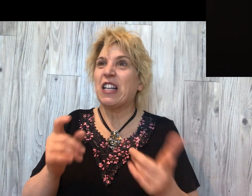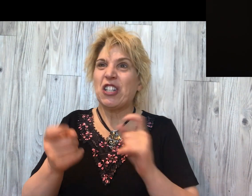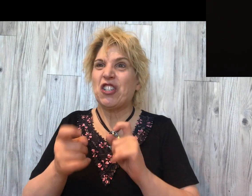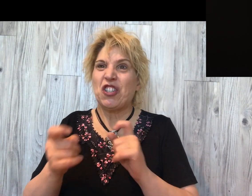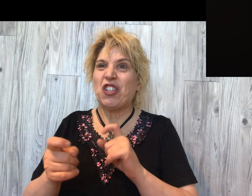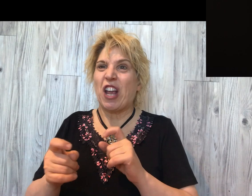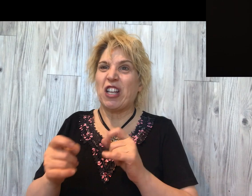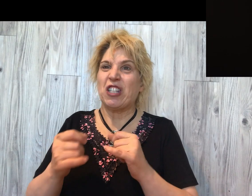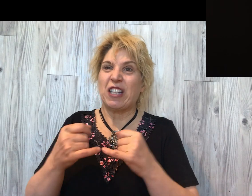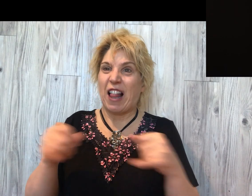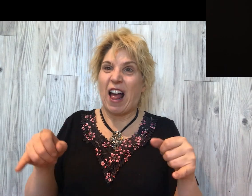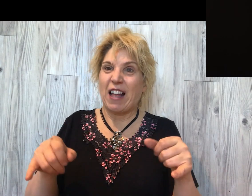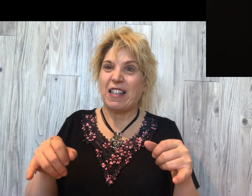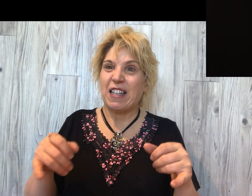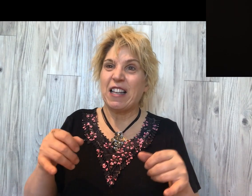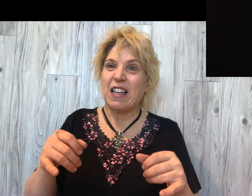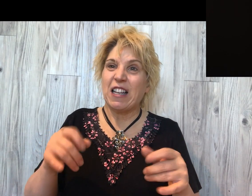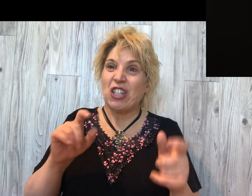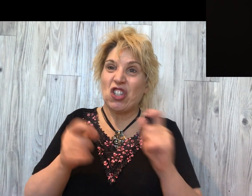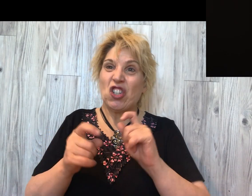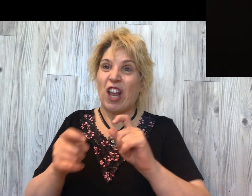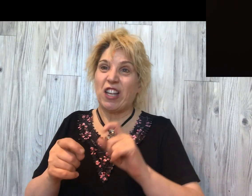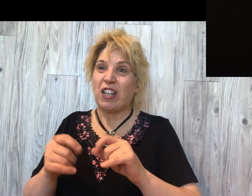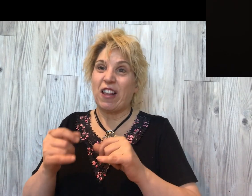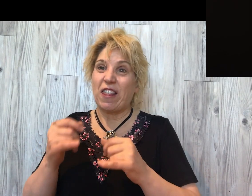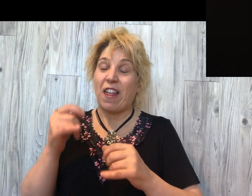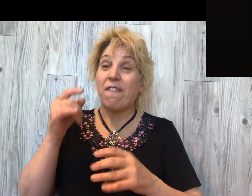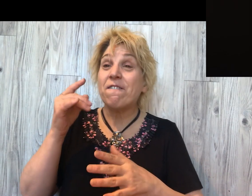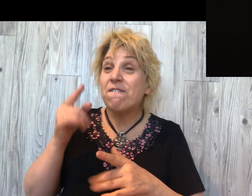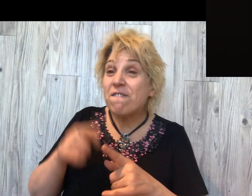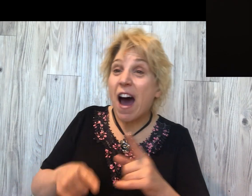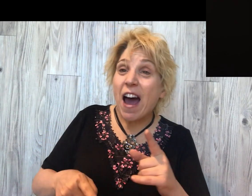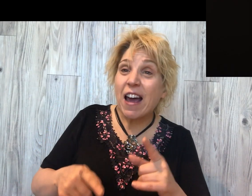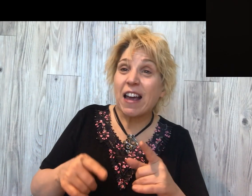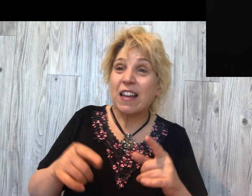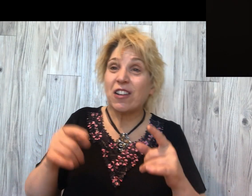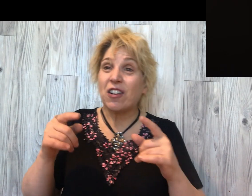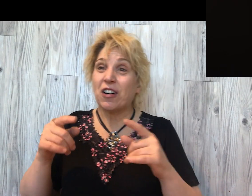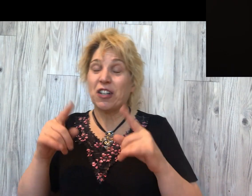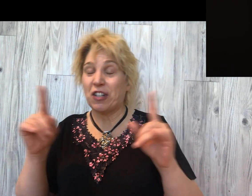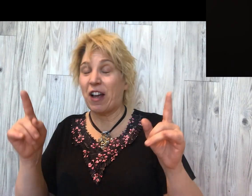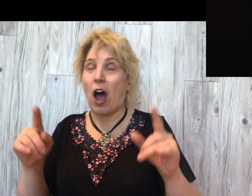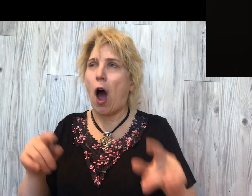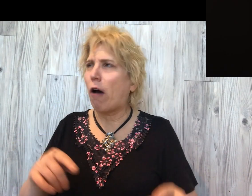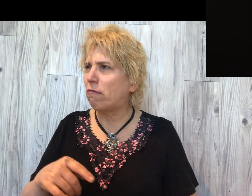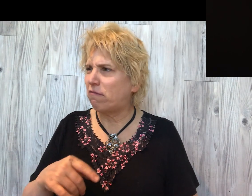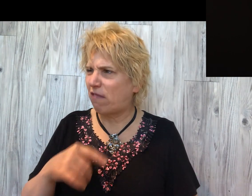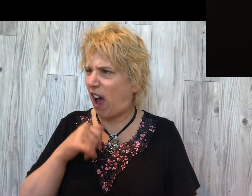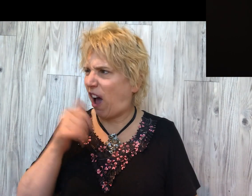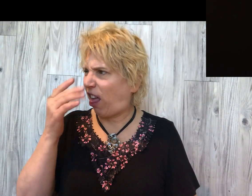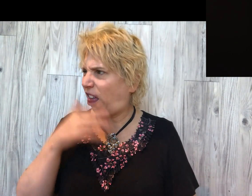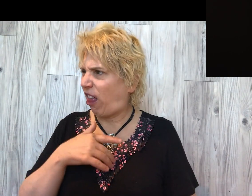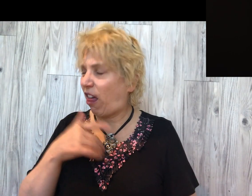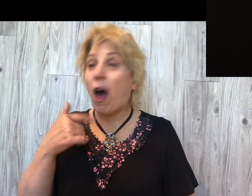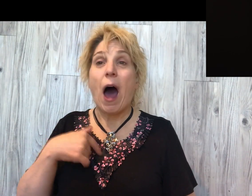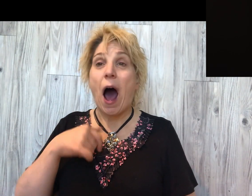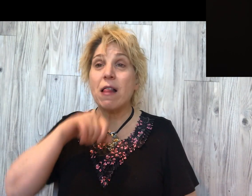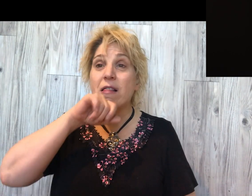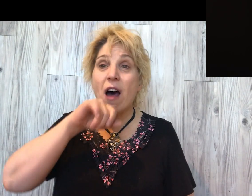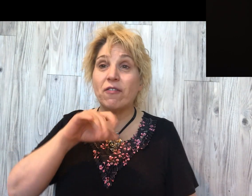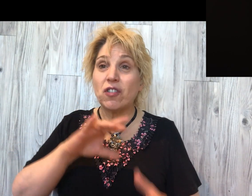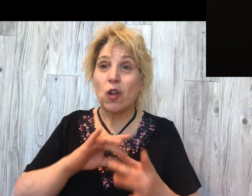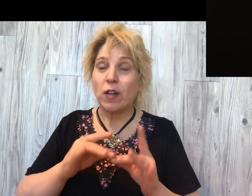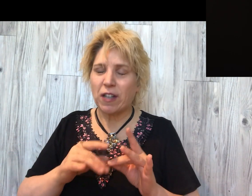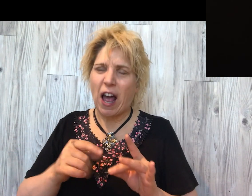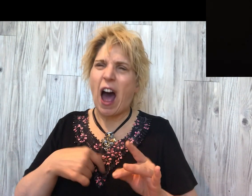the storyline. The best stories seem to have a final chapter that leaves you smiling, saying, "Man, I didn't see that coming." I love stories